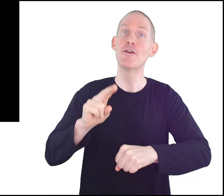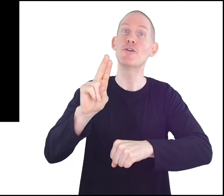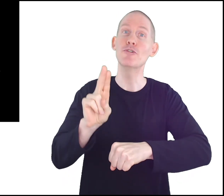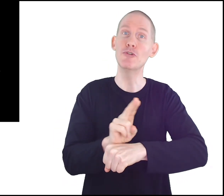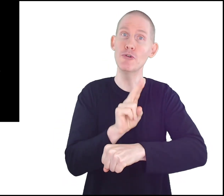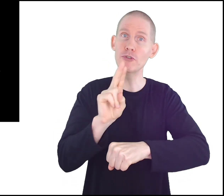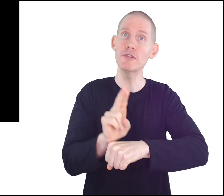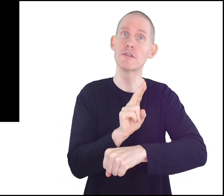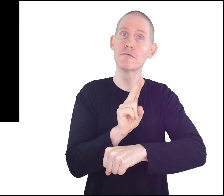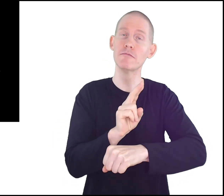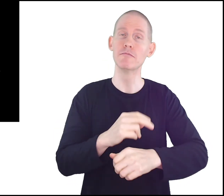use,